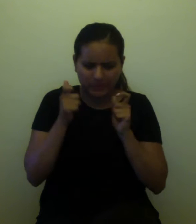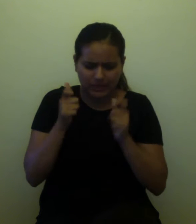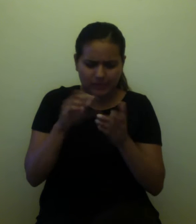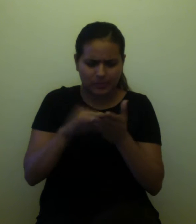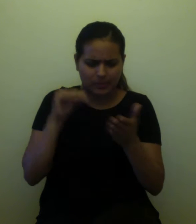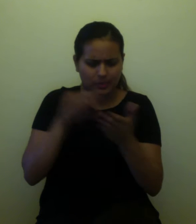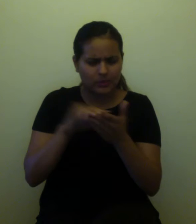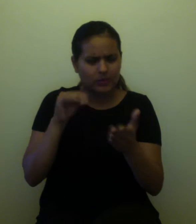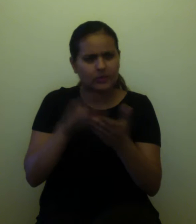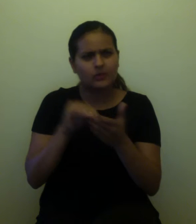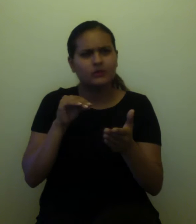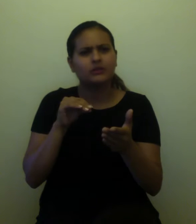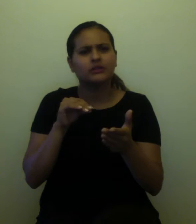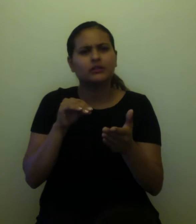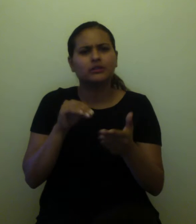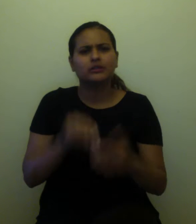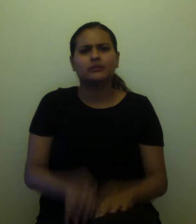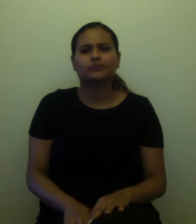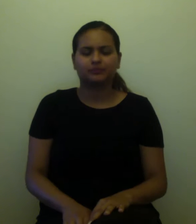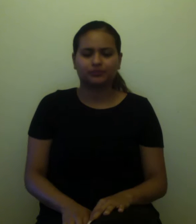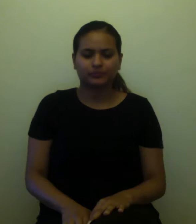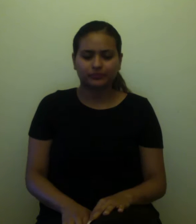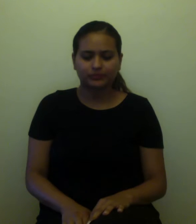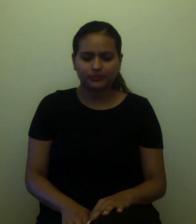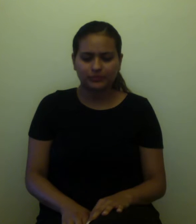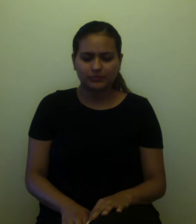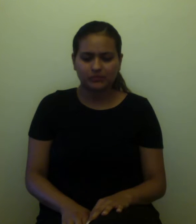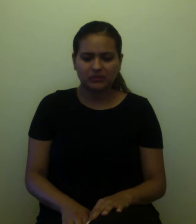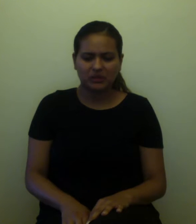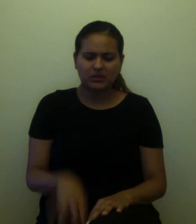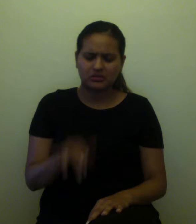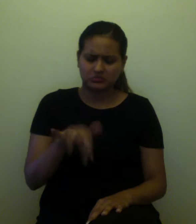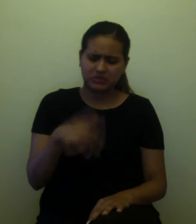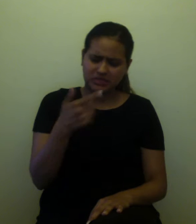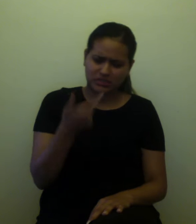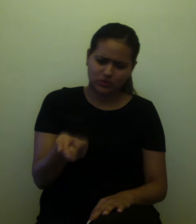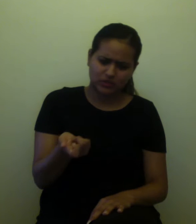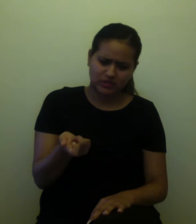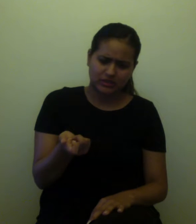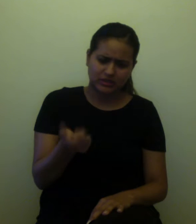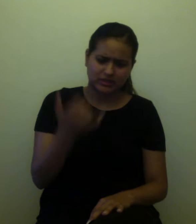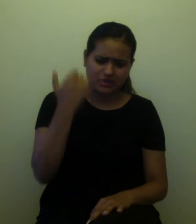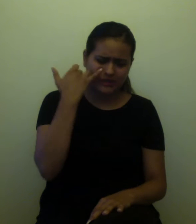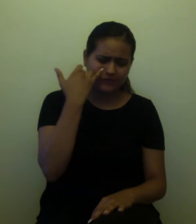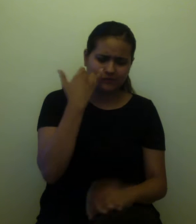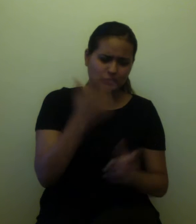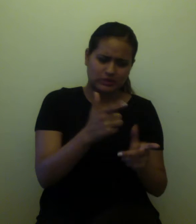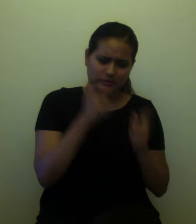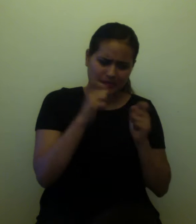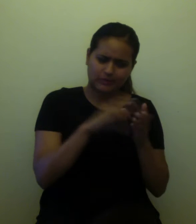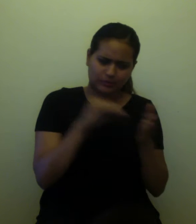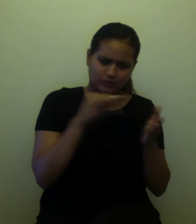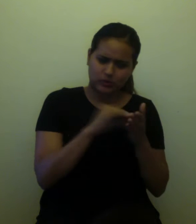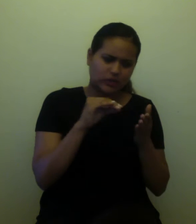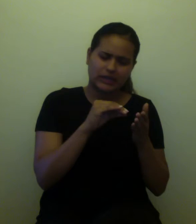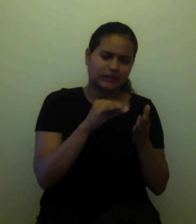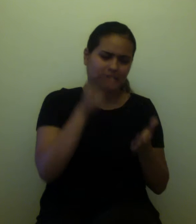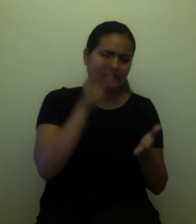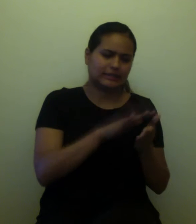Now, this is an interesting question because if you speed up learning, you can spend less time at school. And if you learn really